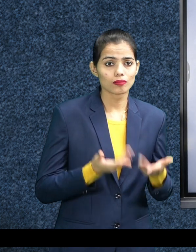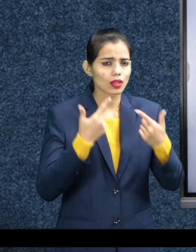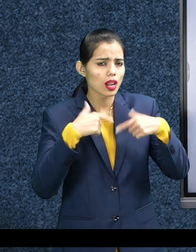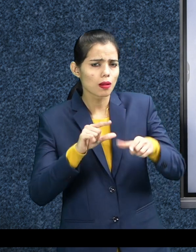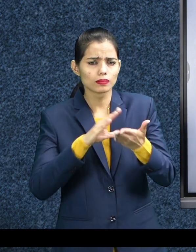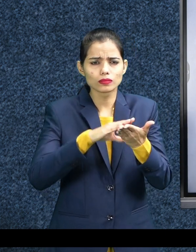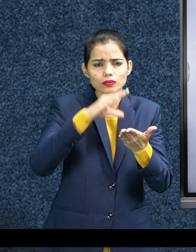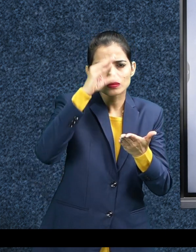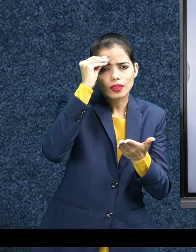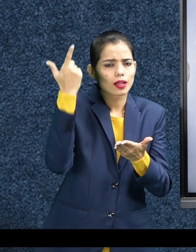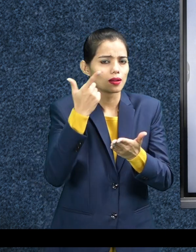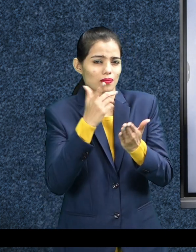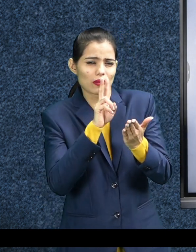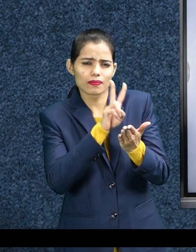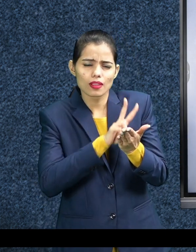Now, let us learn the mode in detail.